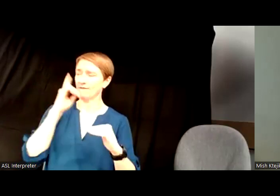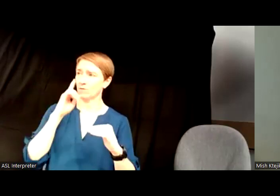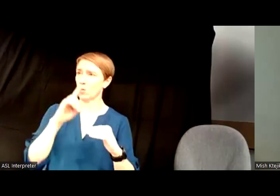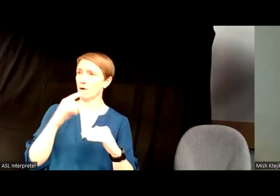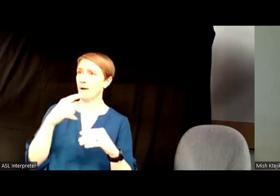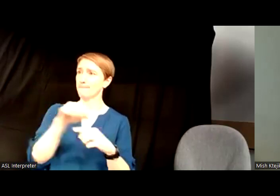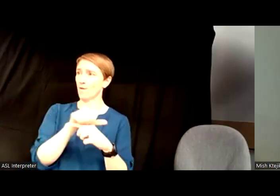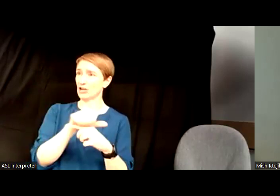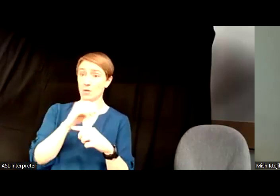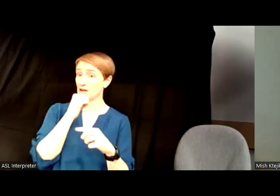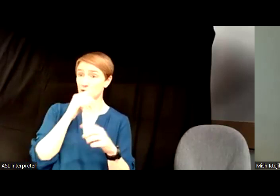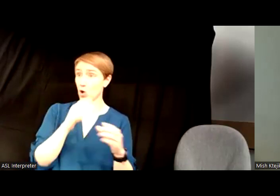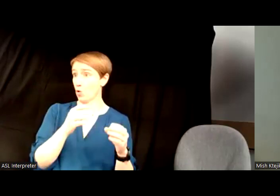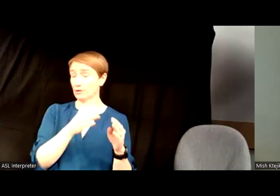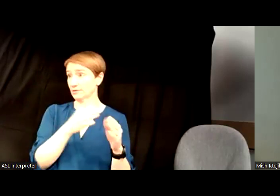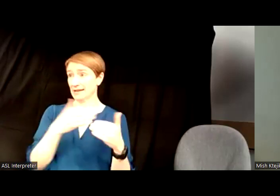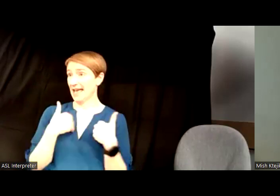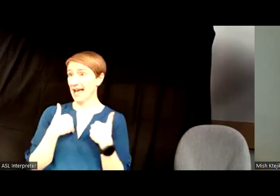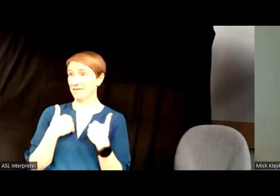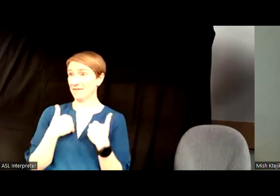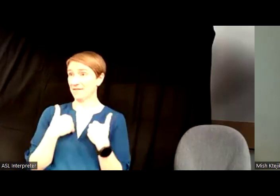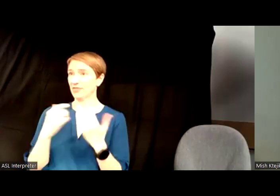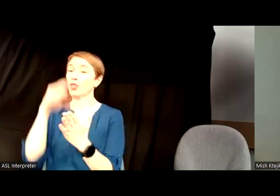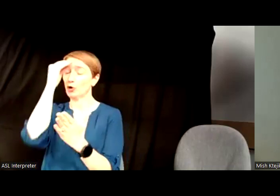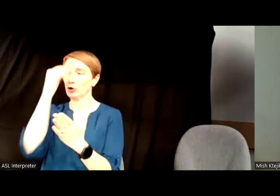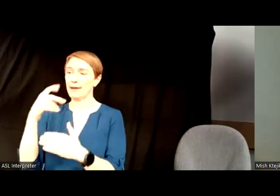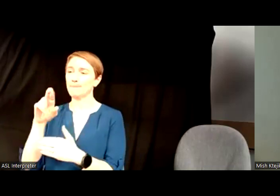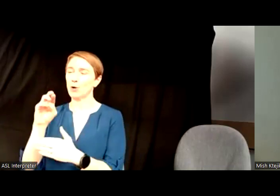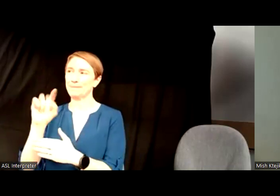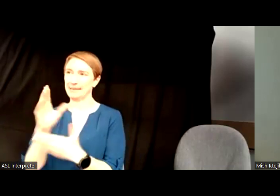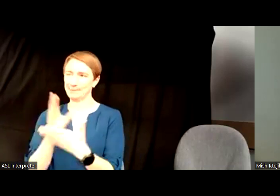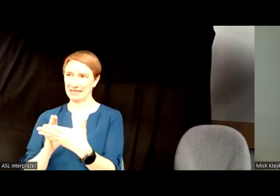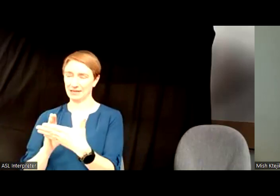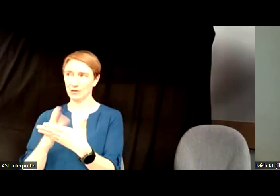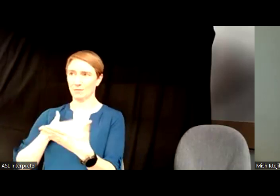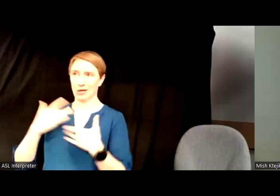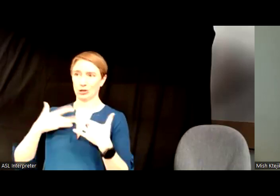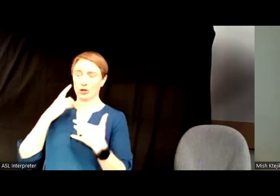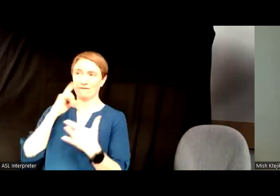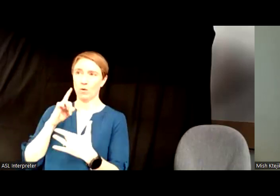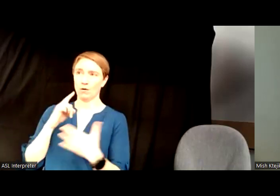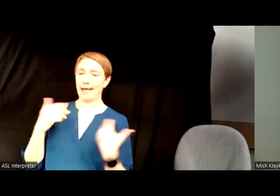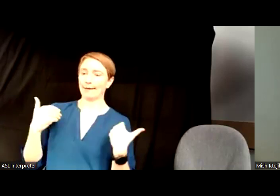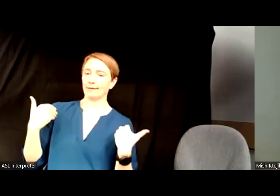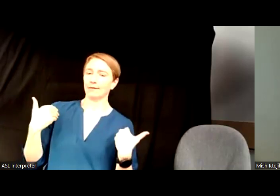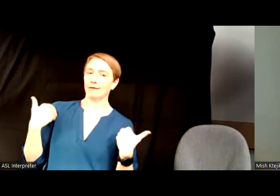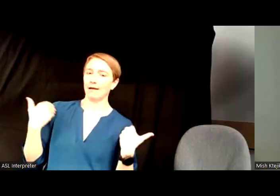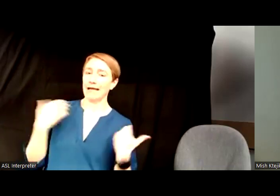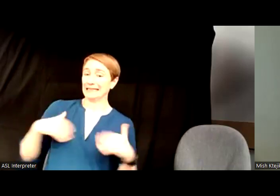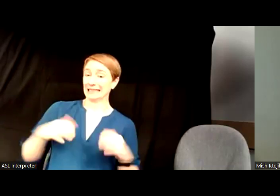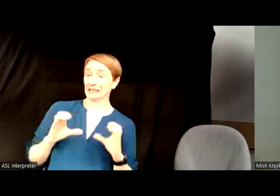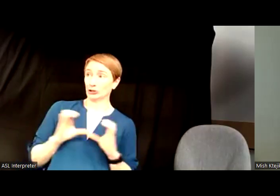provisional and we don't get to the learner's permit piece. My concern is for those up and coming